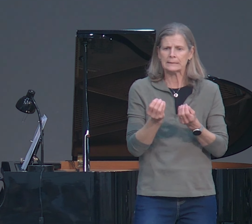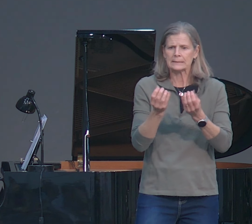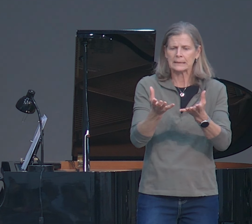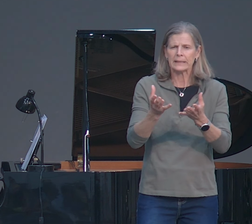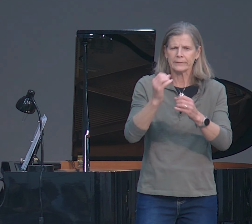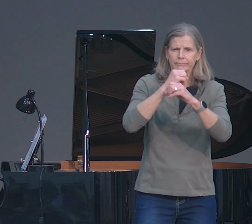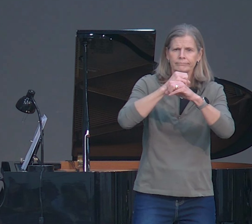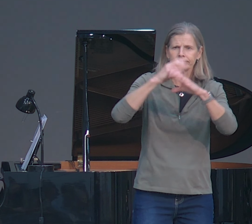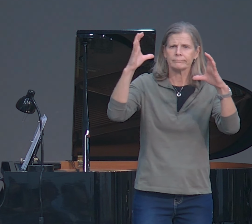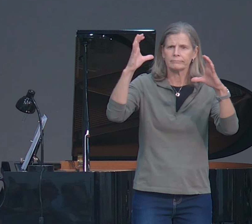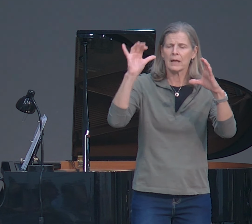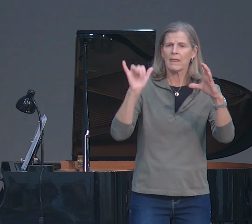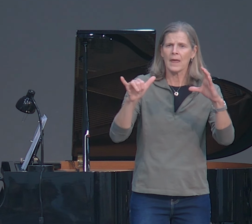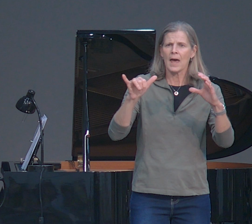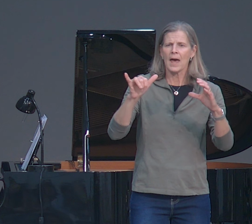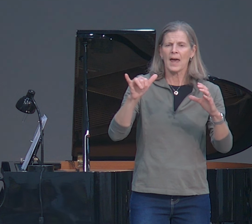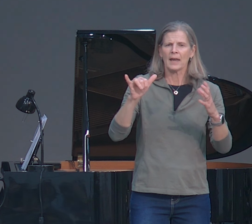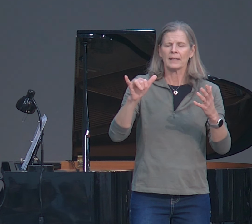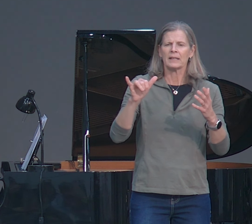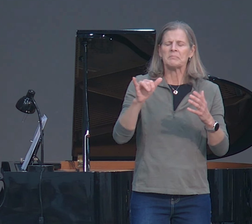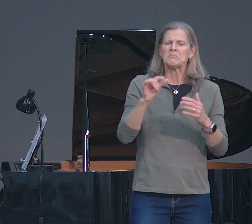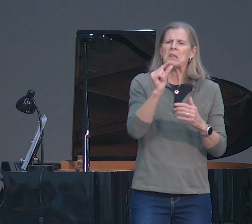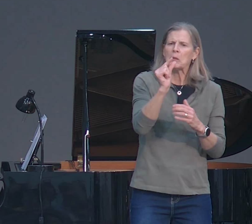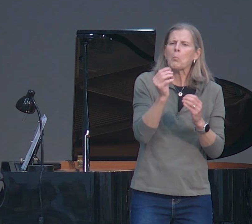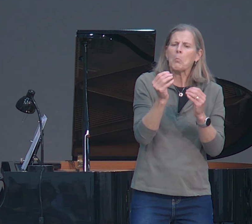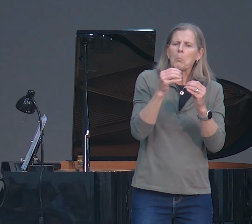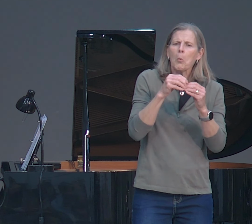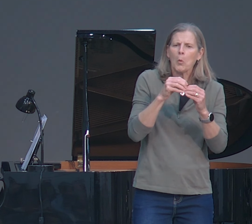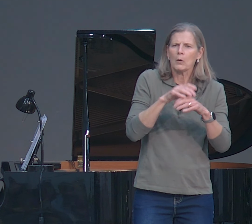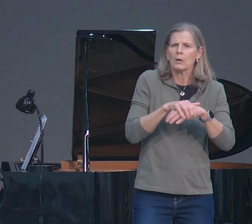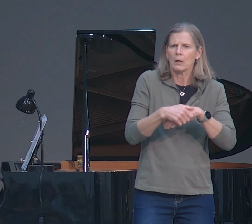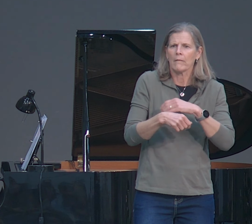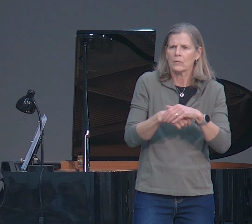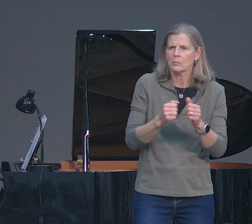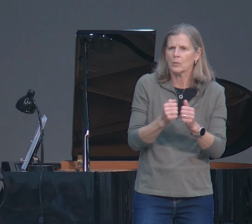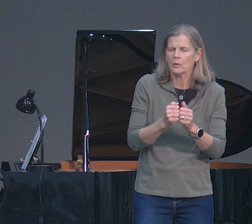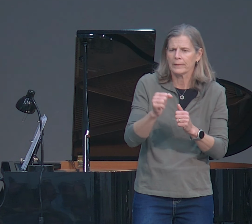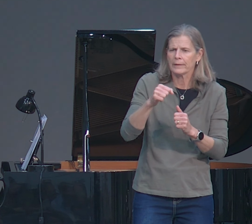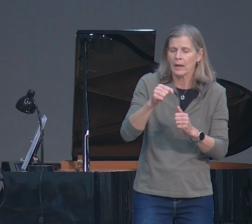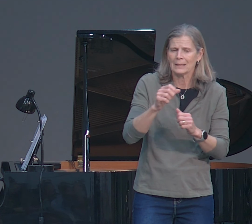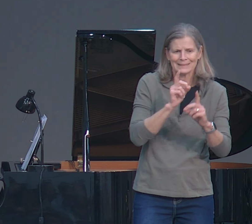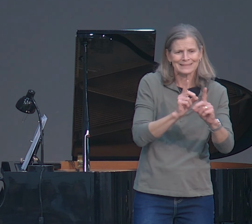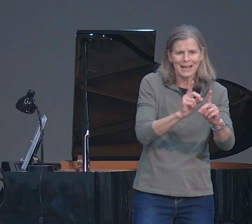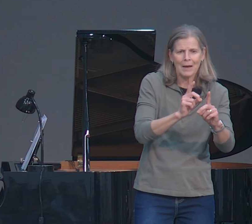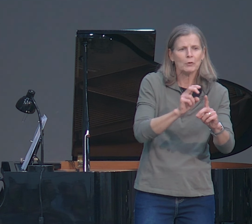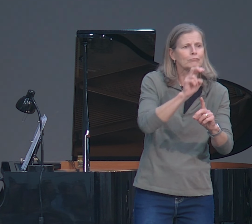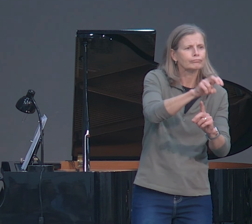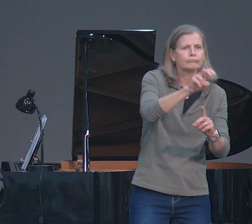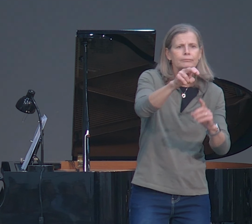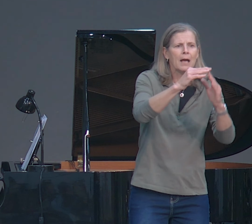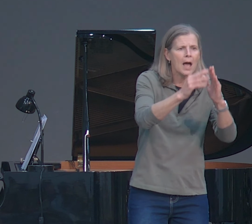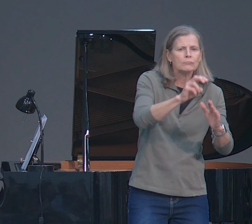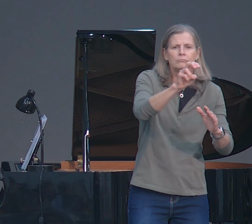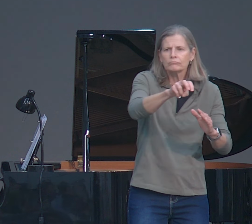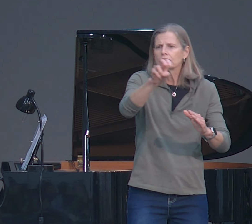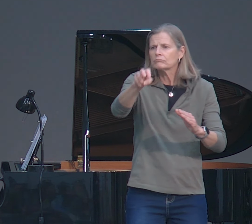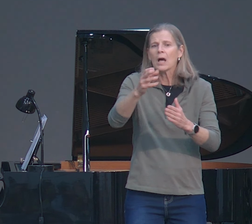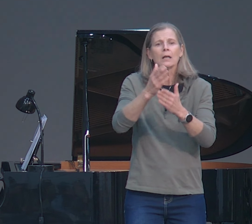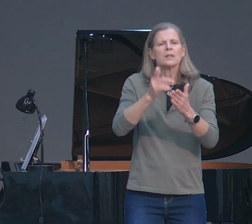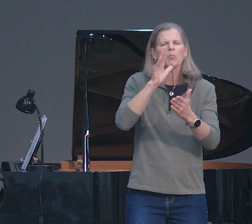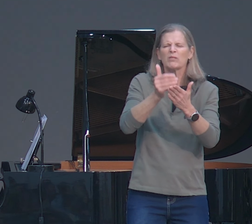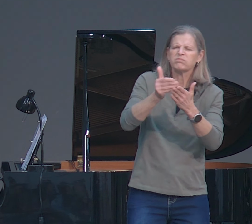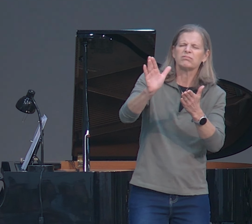scene that we're just a little more comfortable with. The scene is the disciples going from house to house. Some people are going to reject